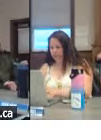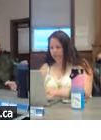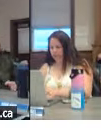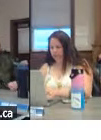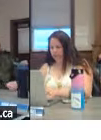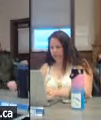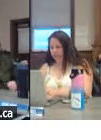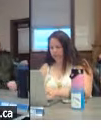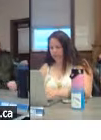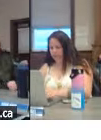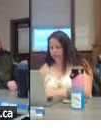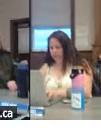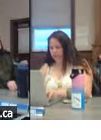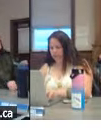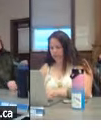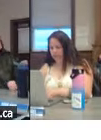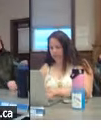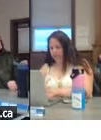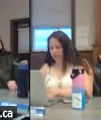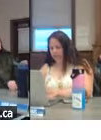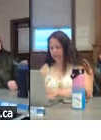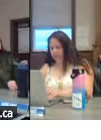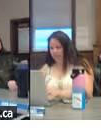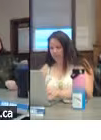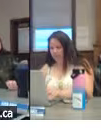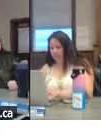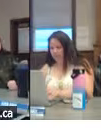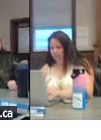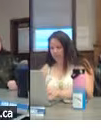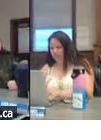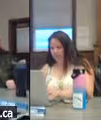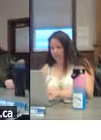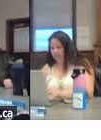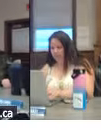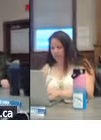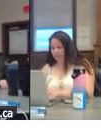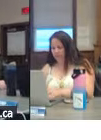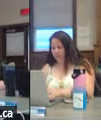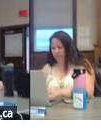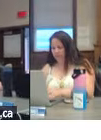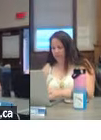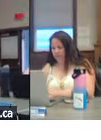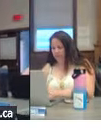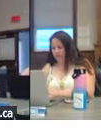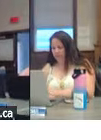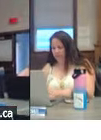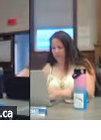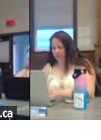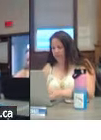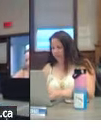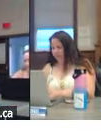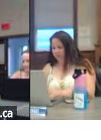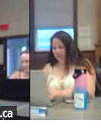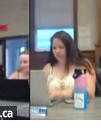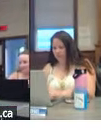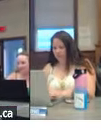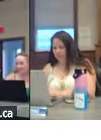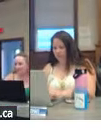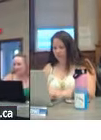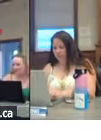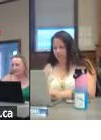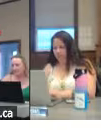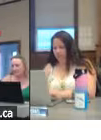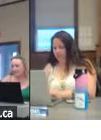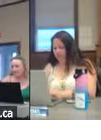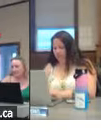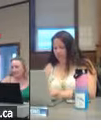there isn't, I'm gonna start to move these, but again, I just want to pause, partners, if there is anything that you want to raise in terms of these two motions around major